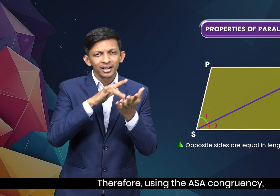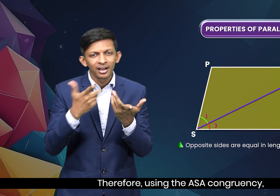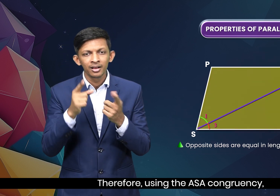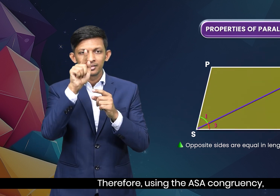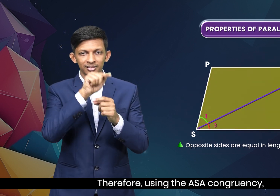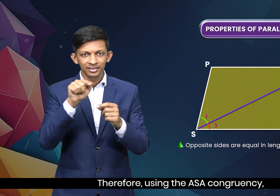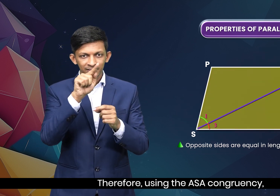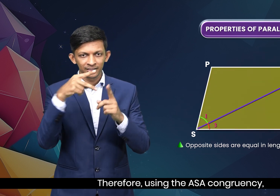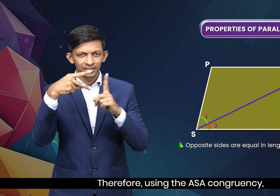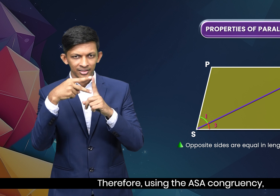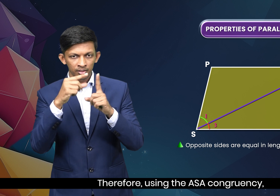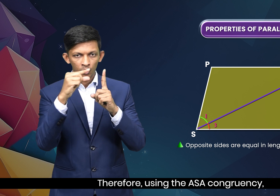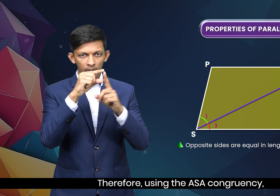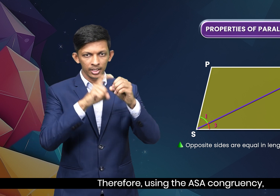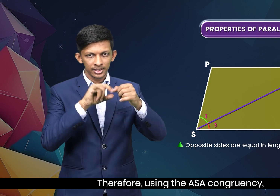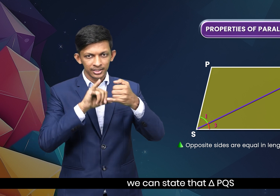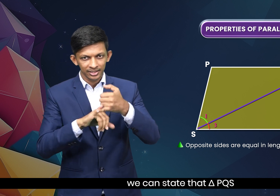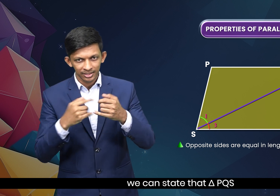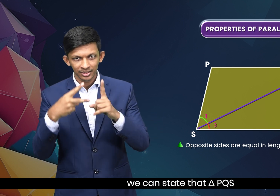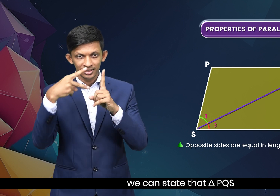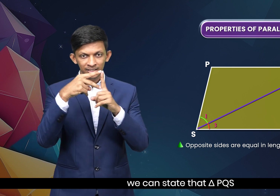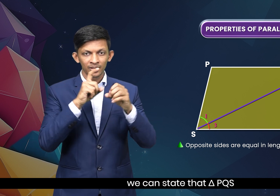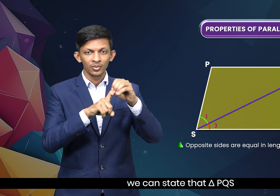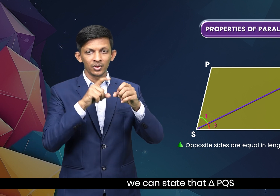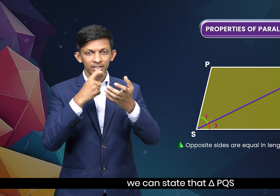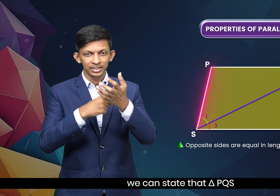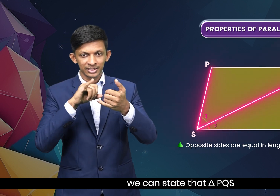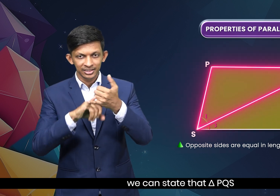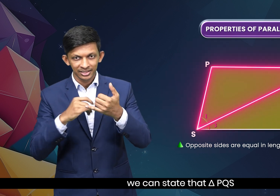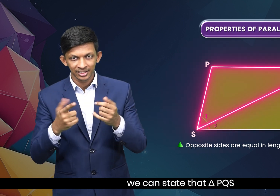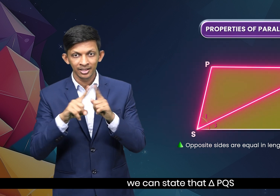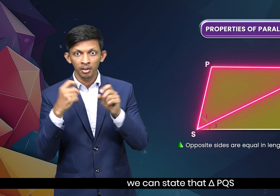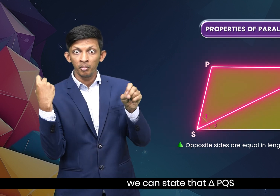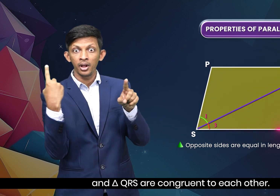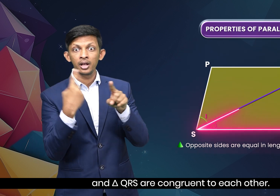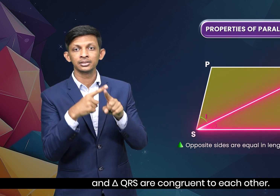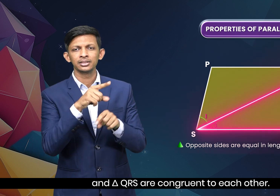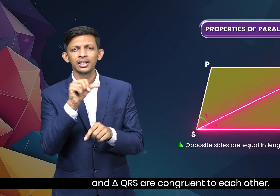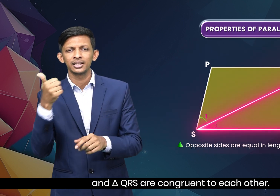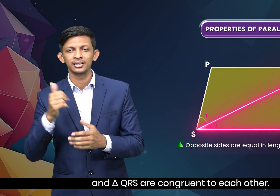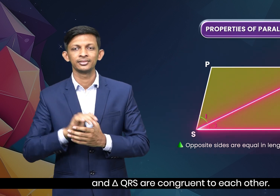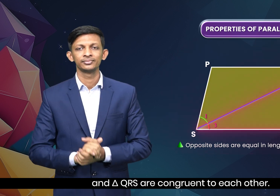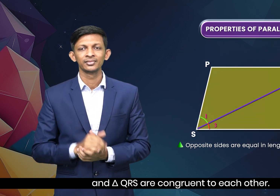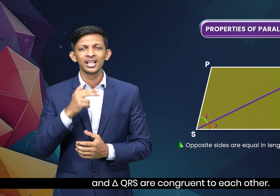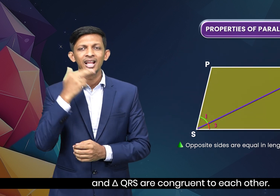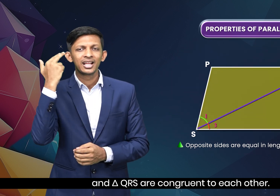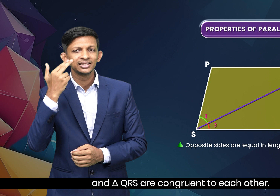using the ASA congruency, we can state that triangle PQS and triangle QRS are congruent to each